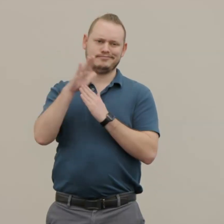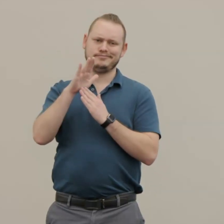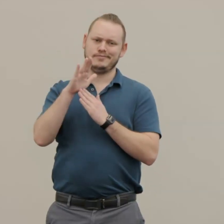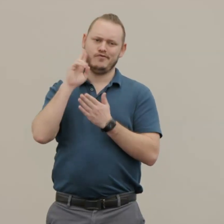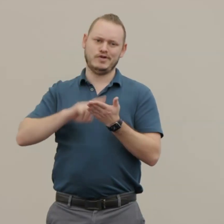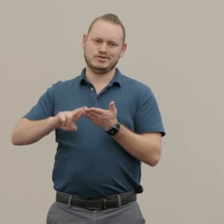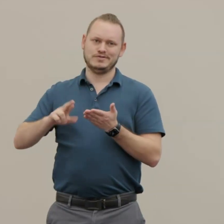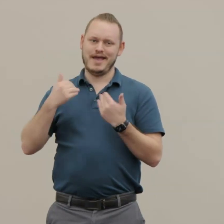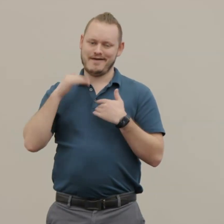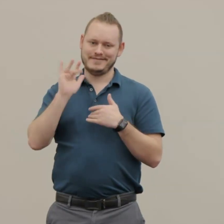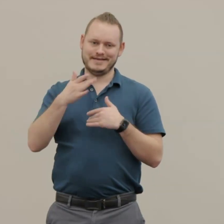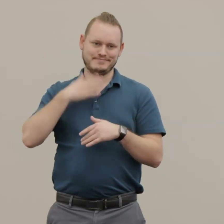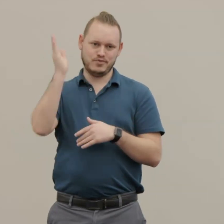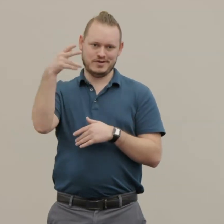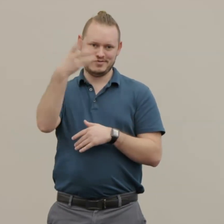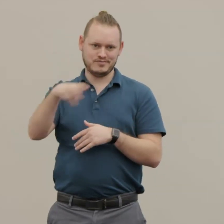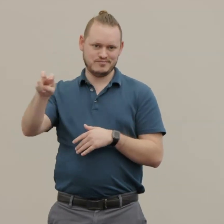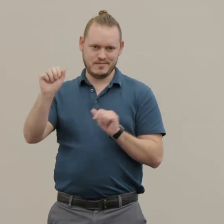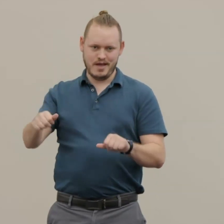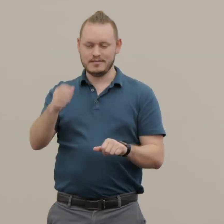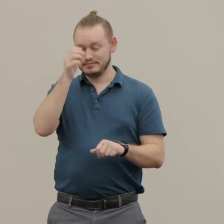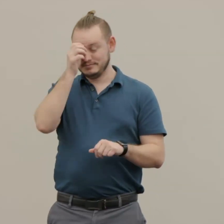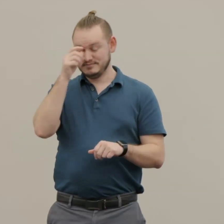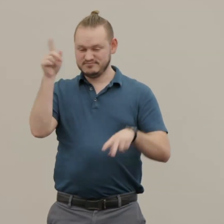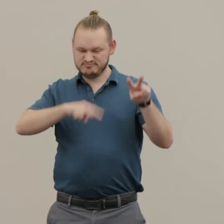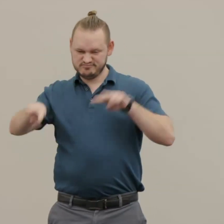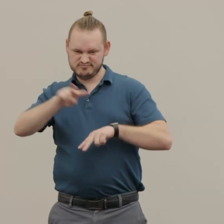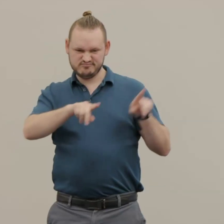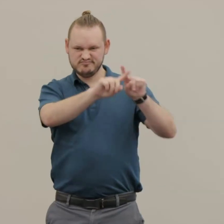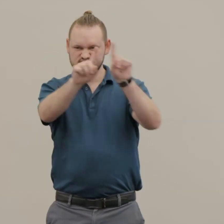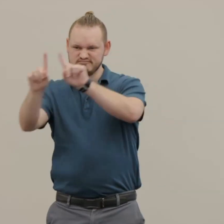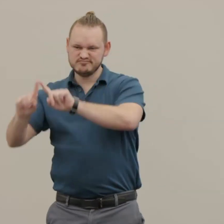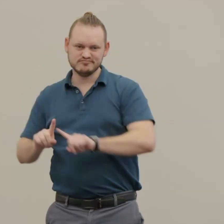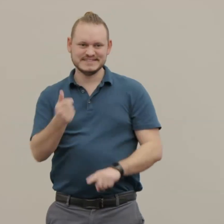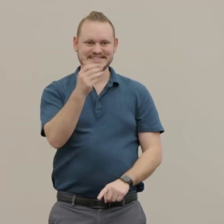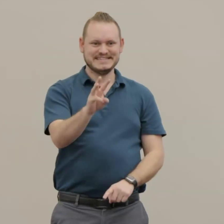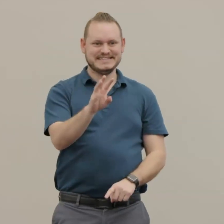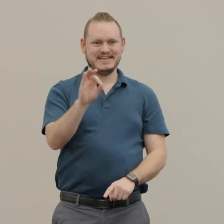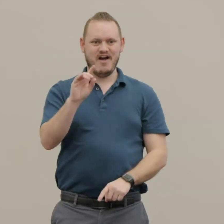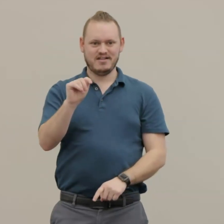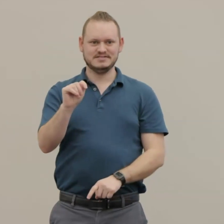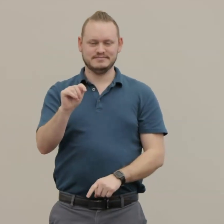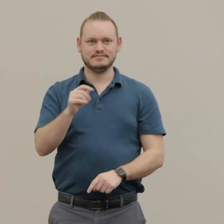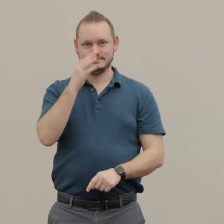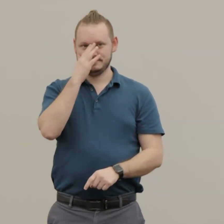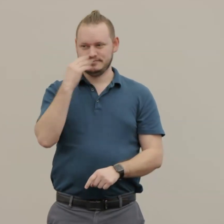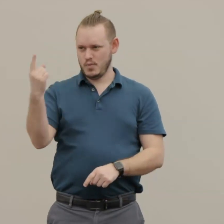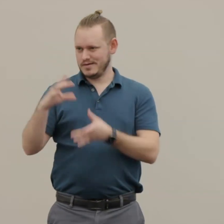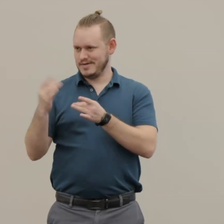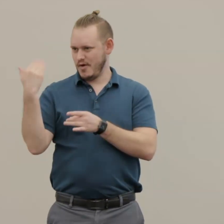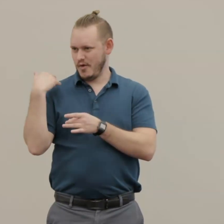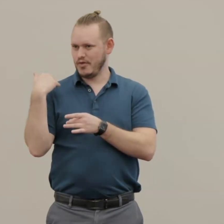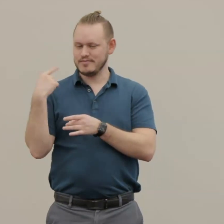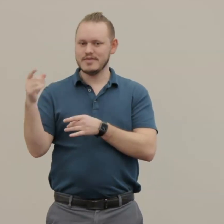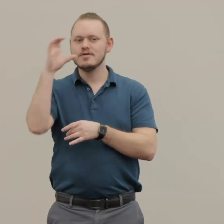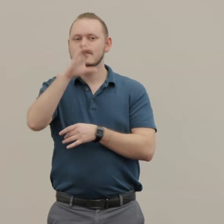it, links to it in my presentation. They looked at 16 different fonts. And one of you said it earlier,